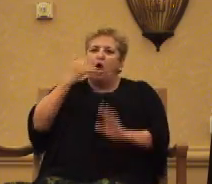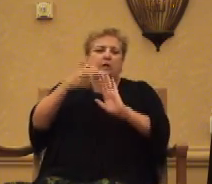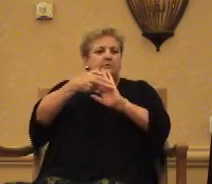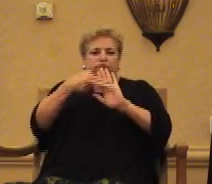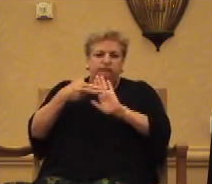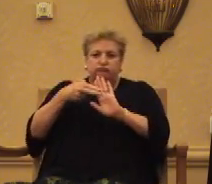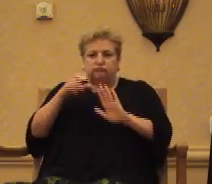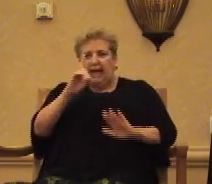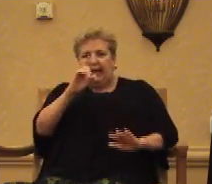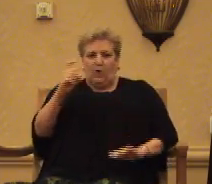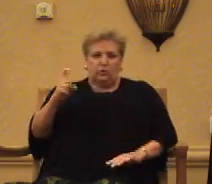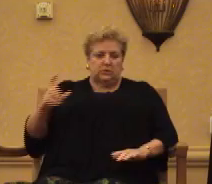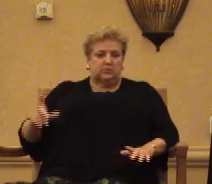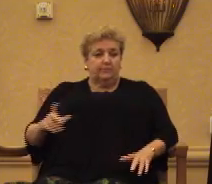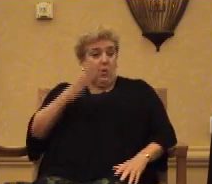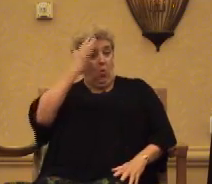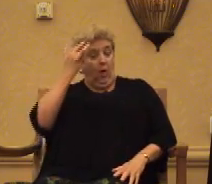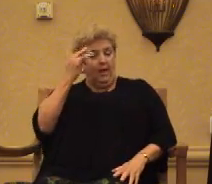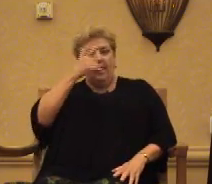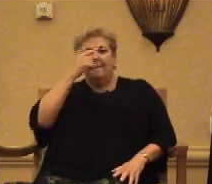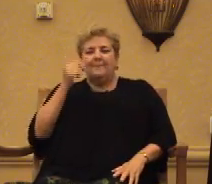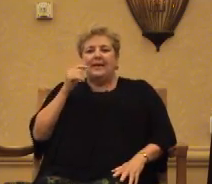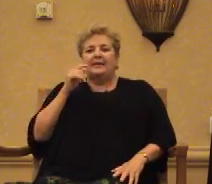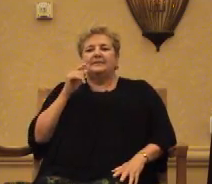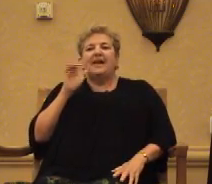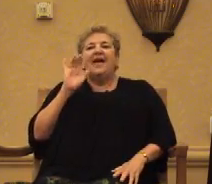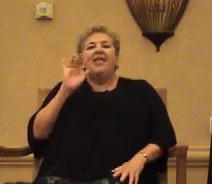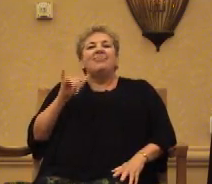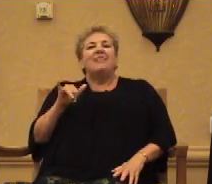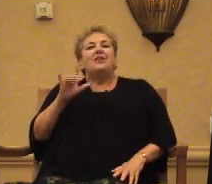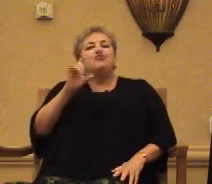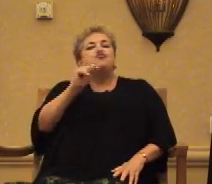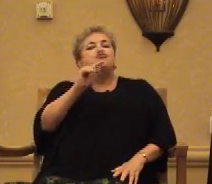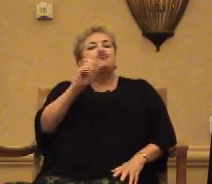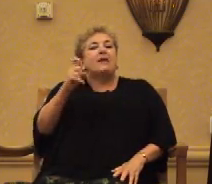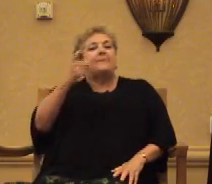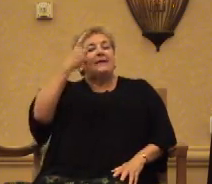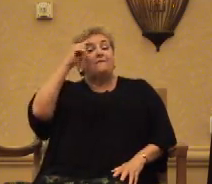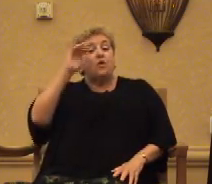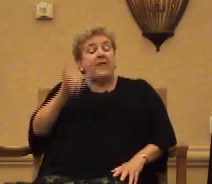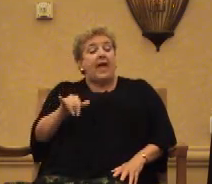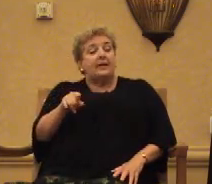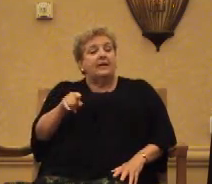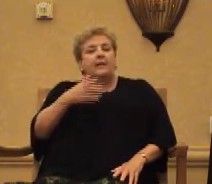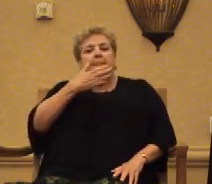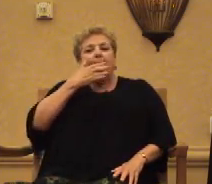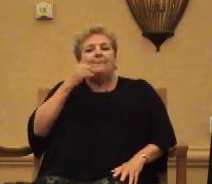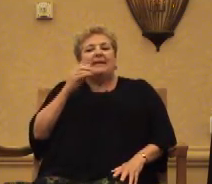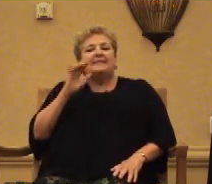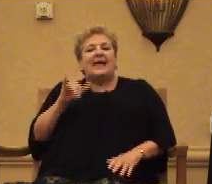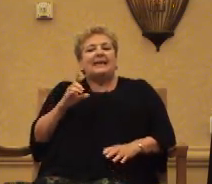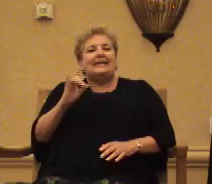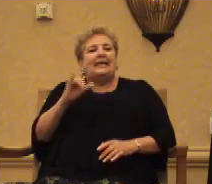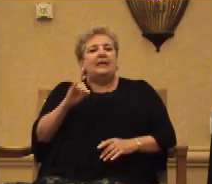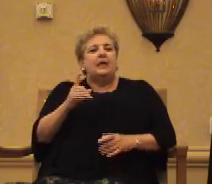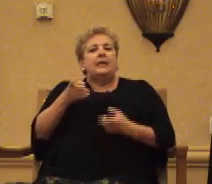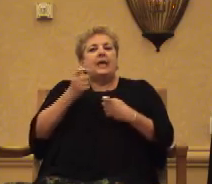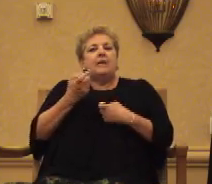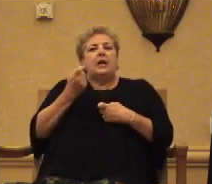evident. Because the treatment for clinical depression, the best it did was give me a little bit of relief and put me on